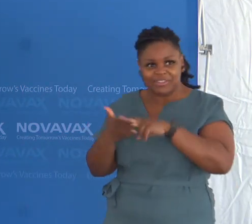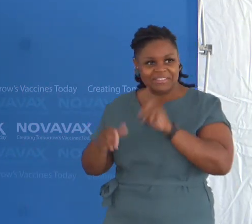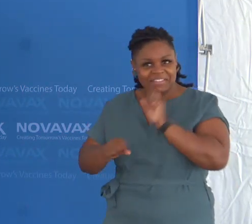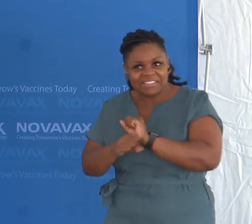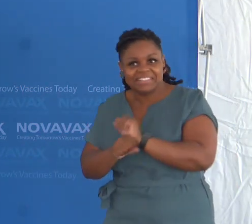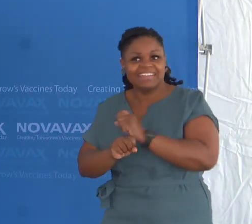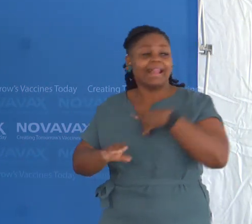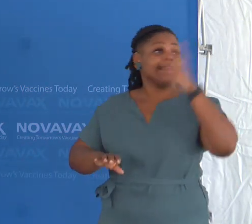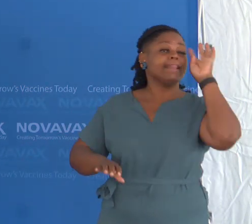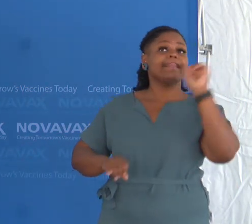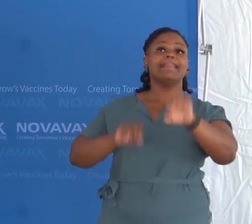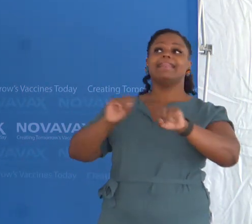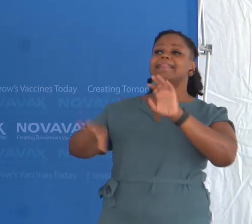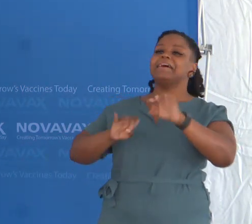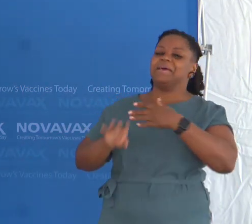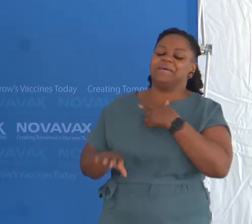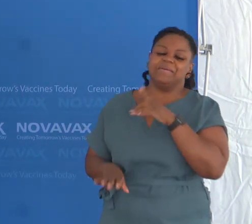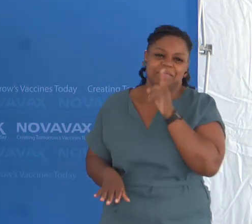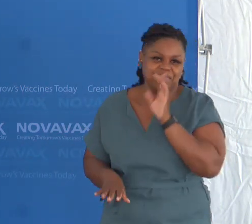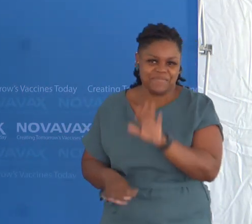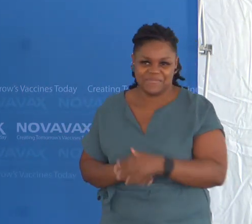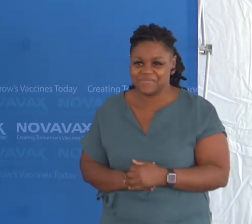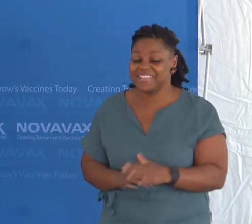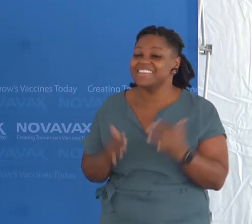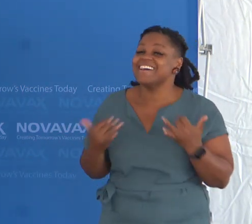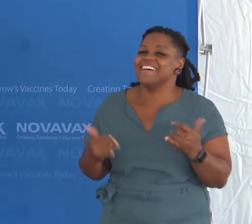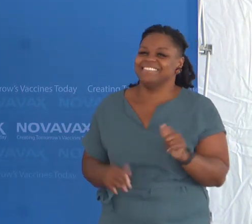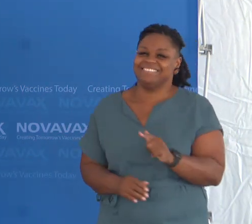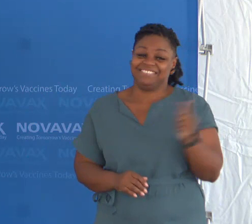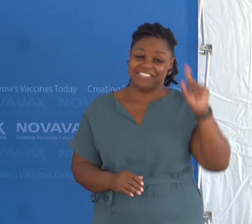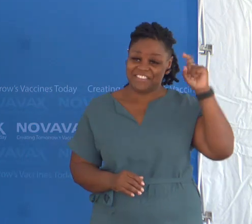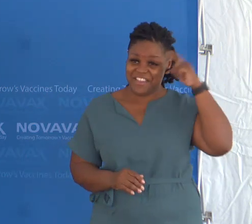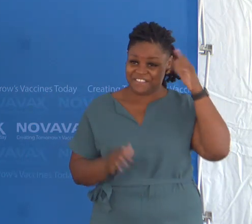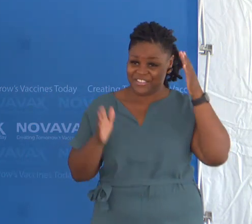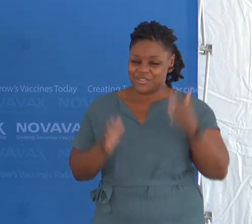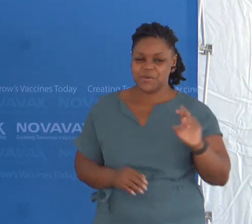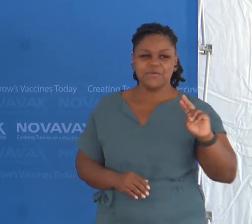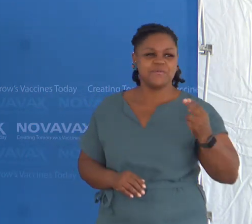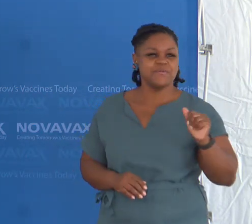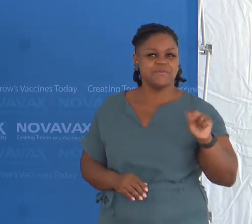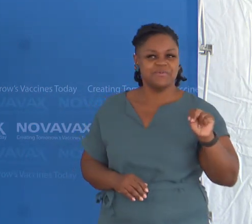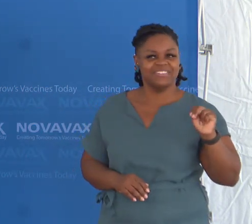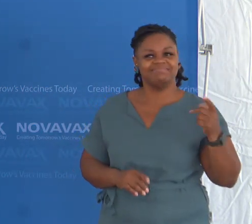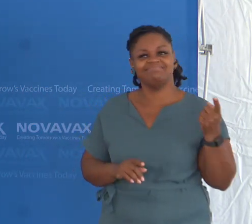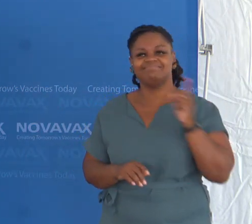any rate. So with that, I'd like to turn it over to Governor Hogan to make a few remarks. Thank you.